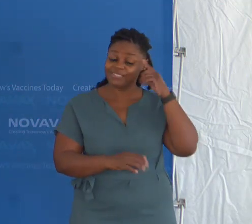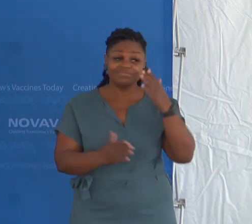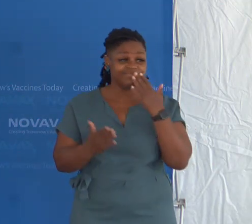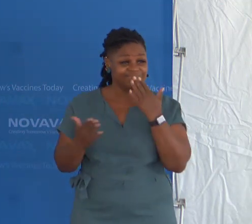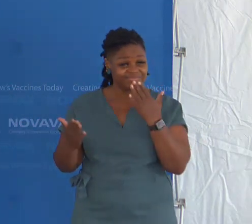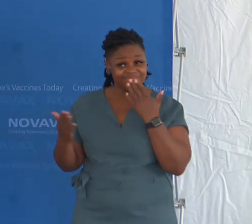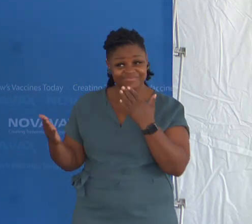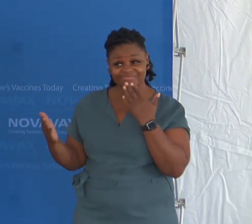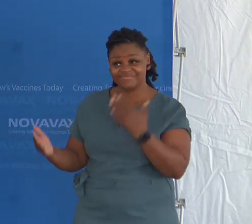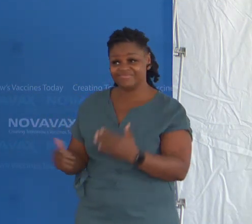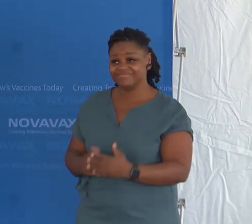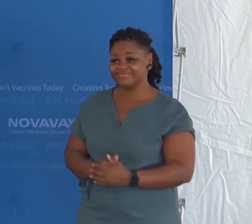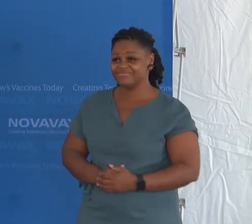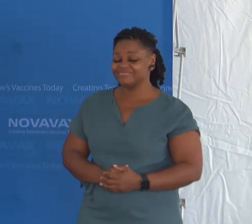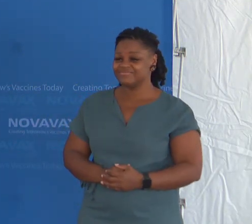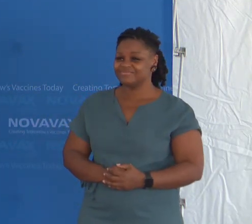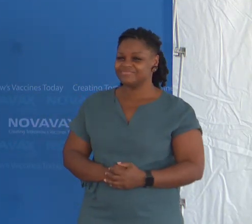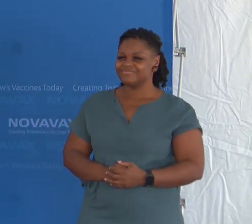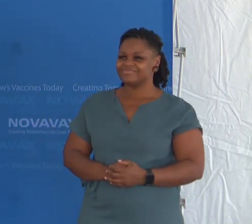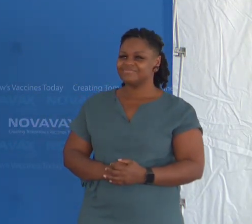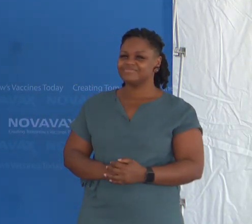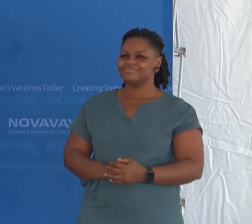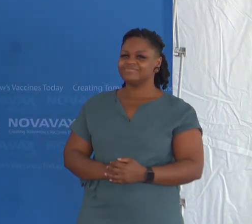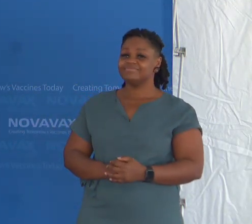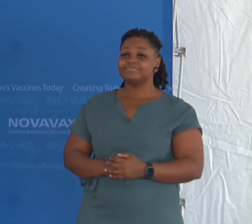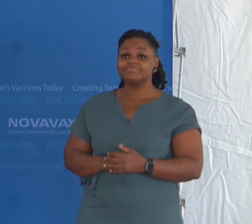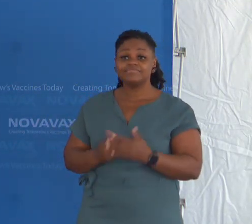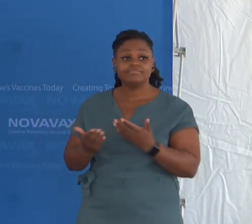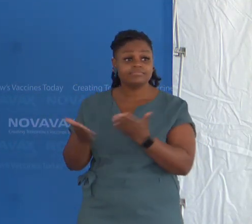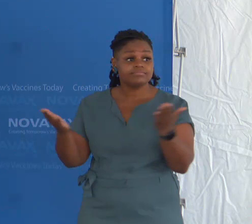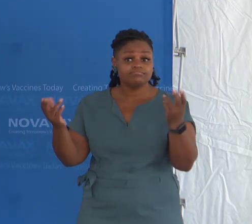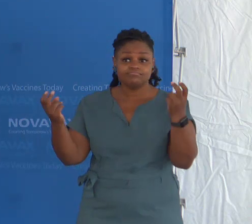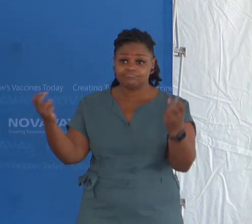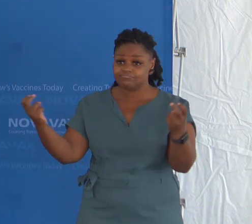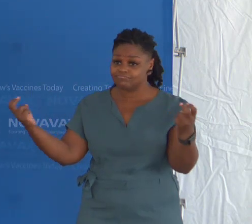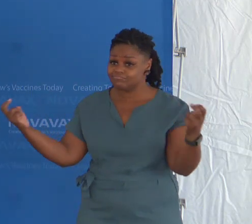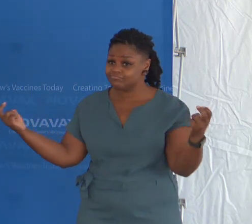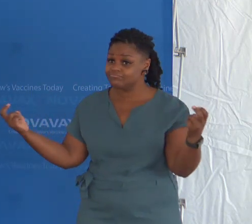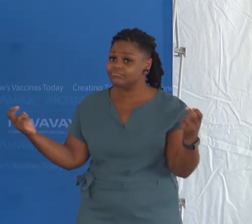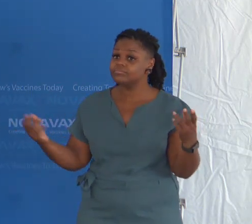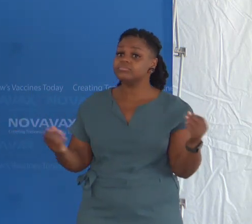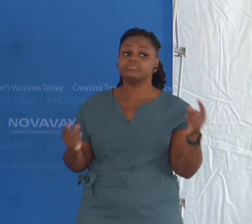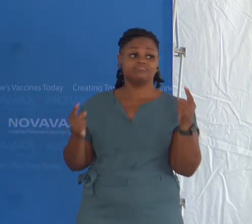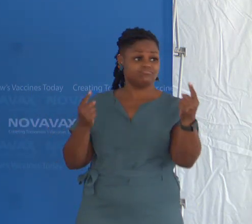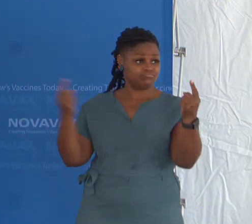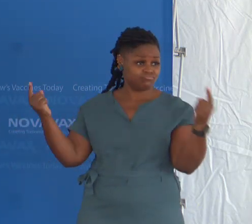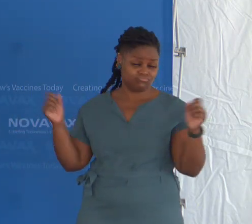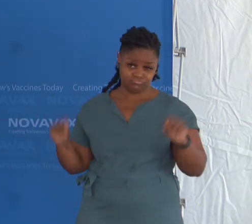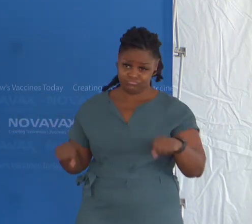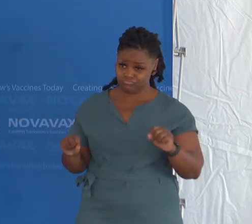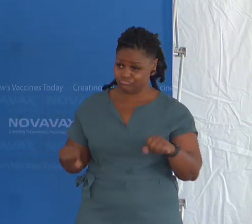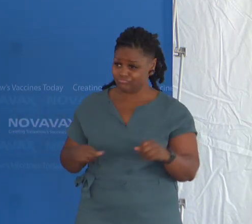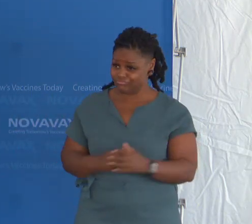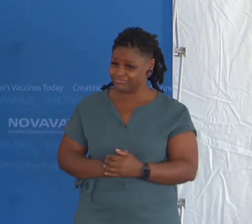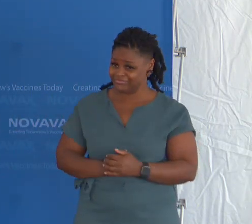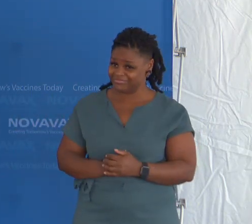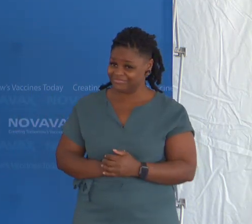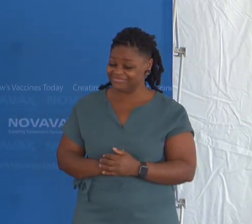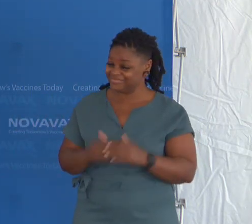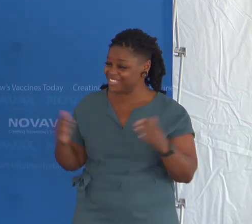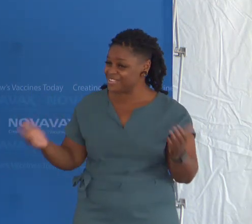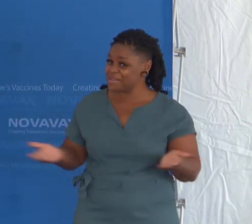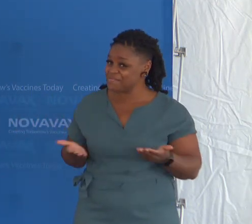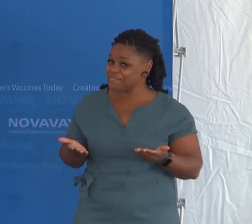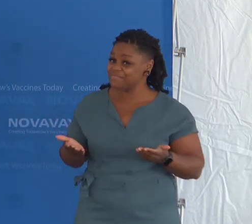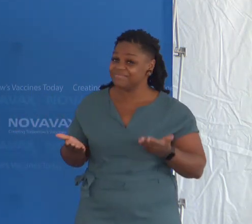all seated, and we are socially distanced, which is great. I welcome everybody